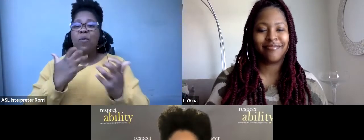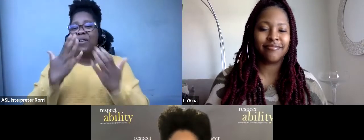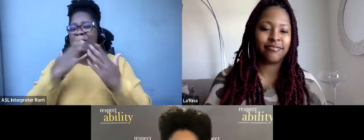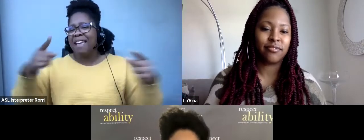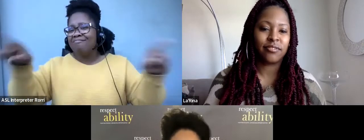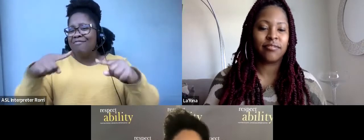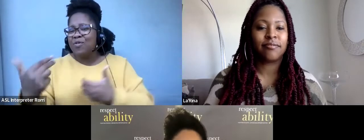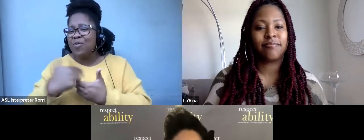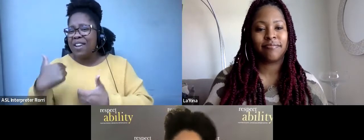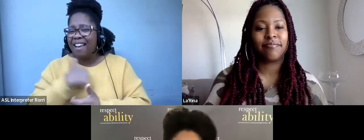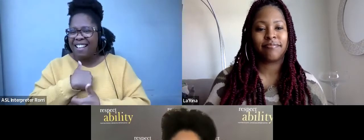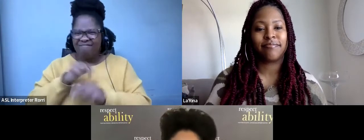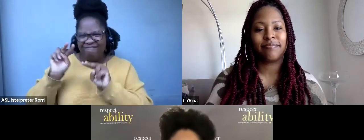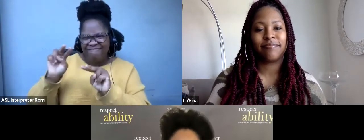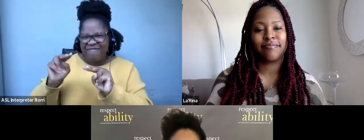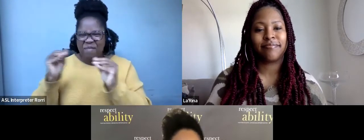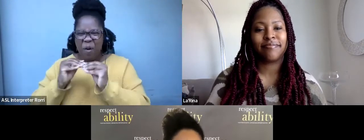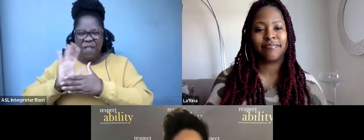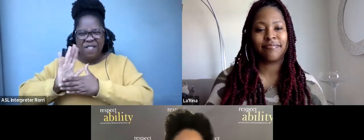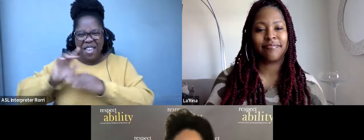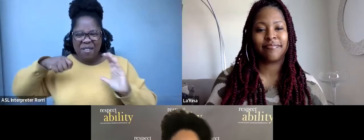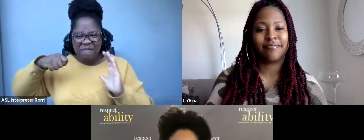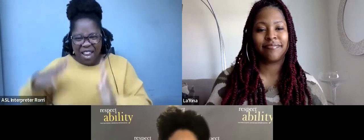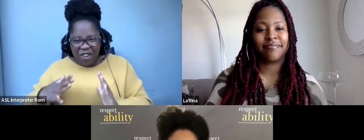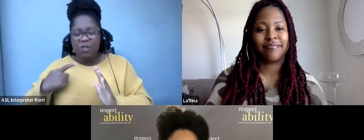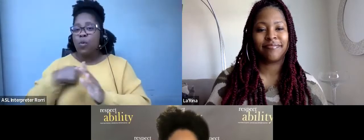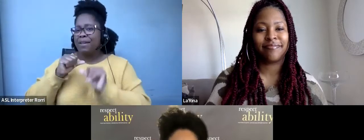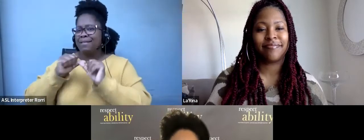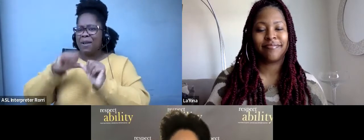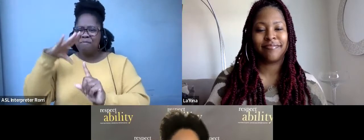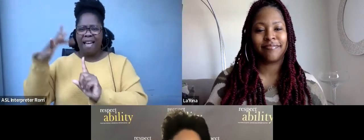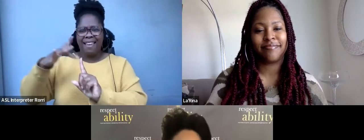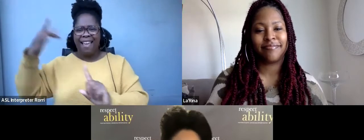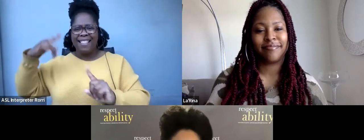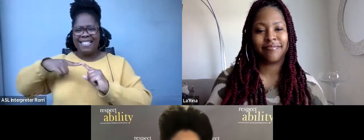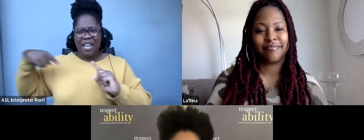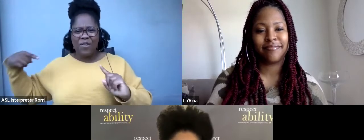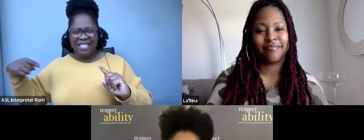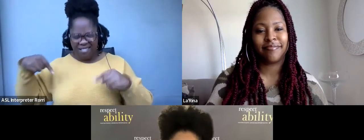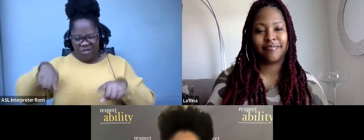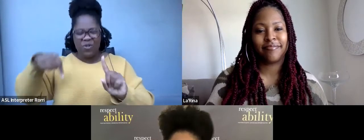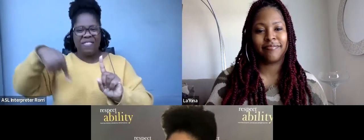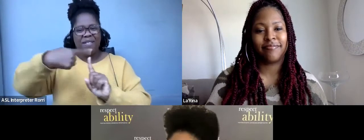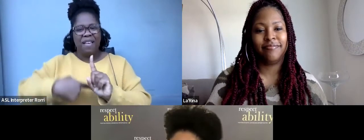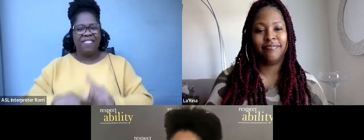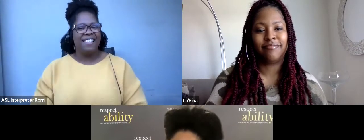for joining us. Stay tuned for more filmmakers as we continue the Black Excellence series throughout the rest of this month.